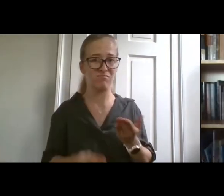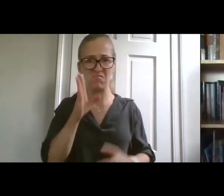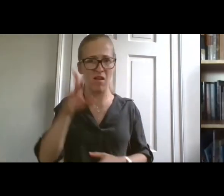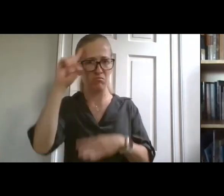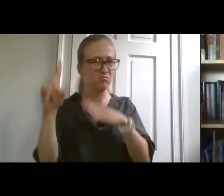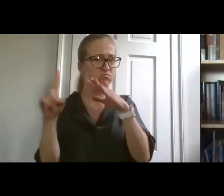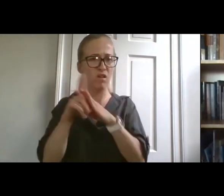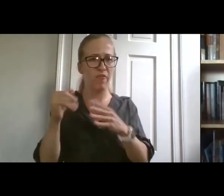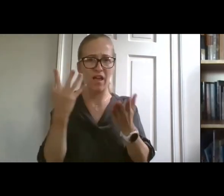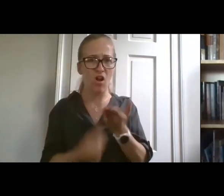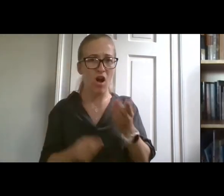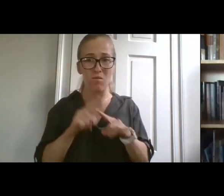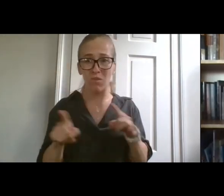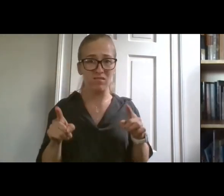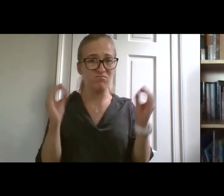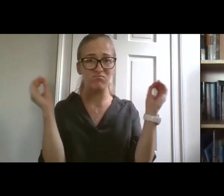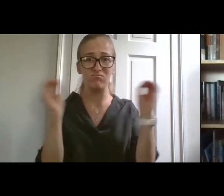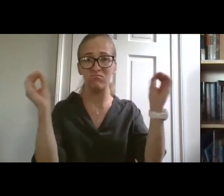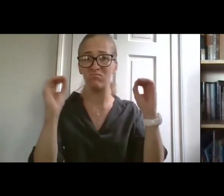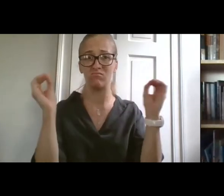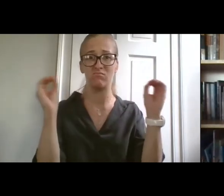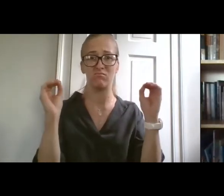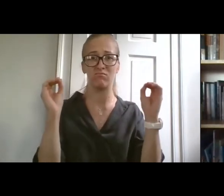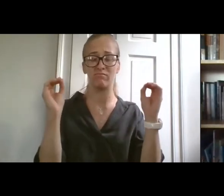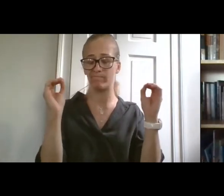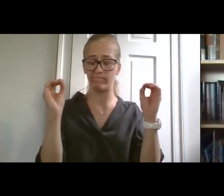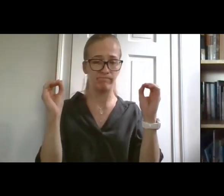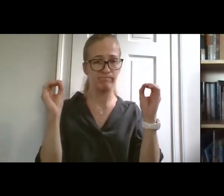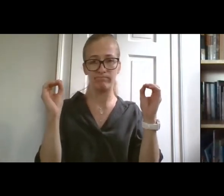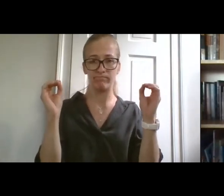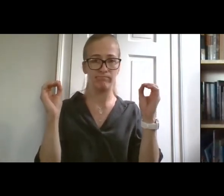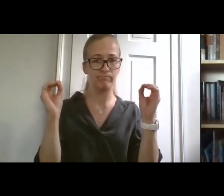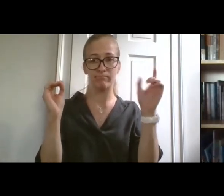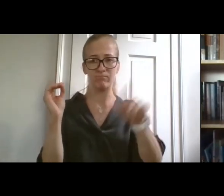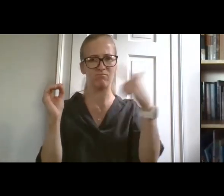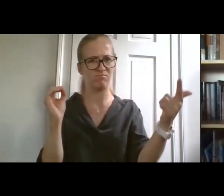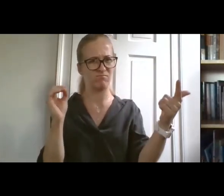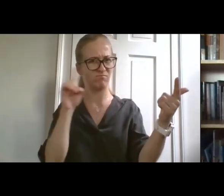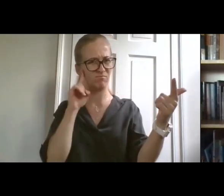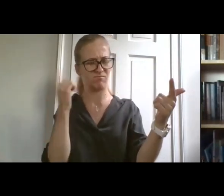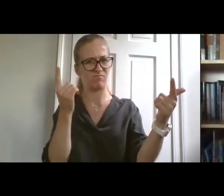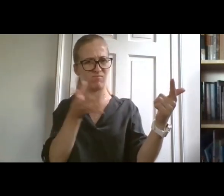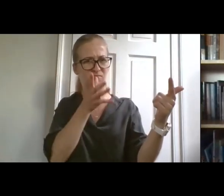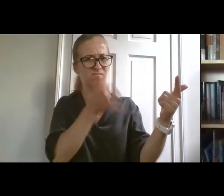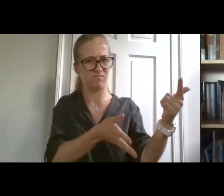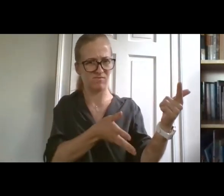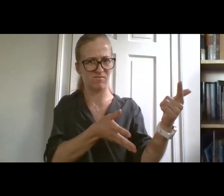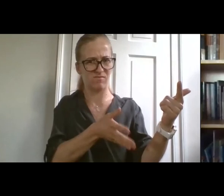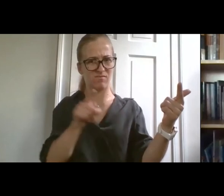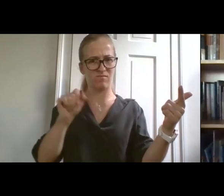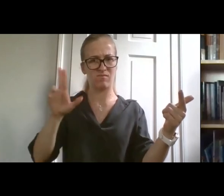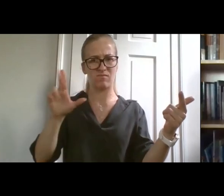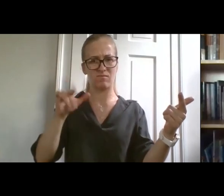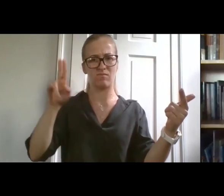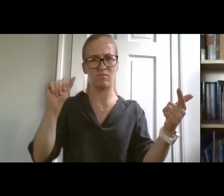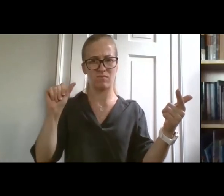says, "but they are just like that. No more hot springs." She shook her head. On the other side of the minivan, I heard what sounded like someone vomiting, and Paulina explained that one of the